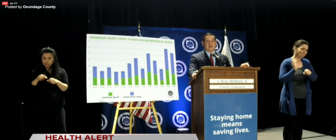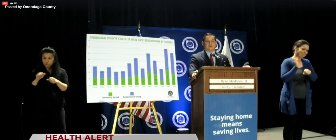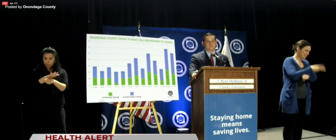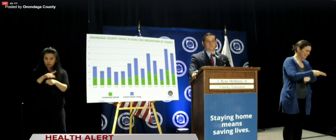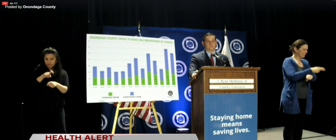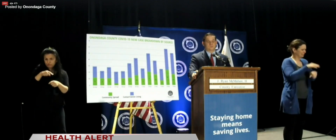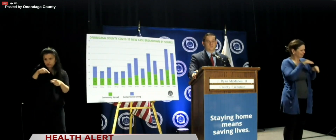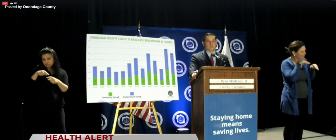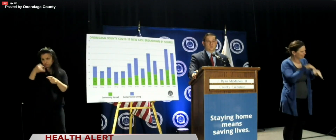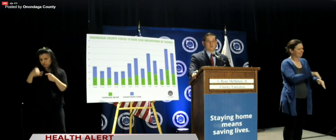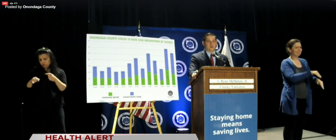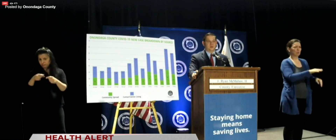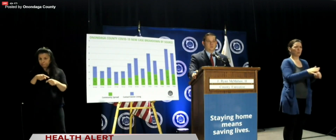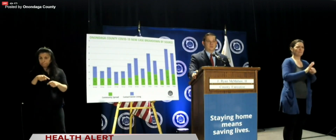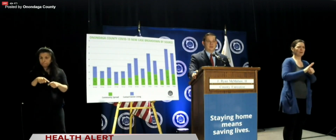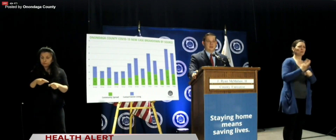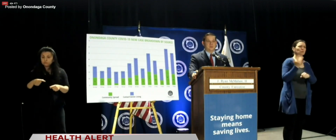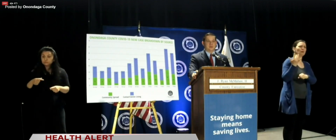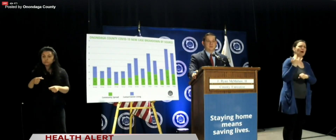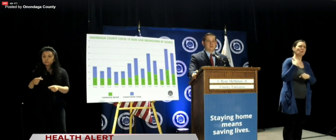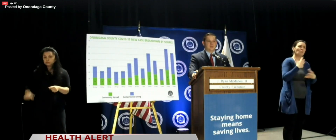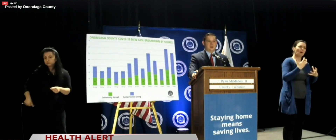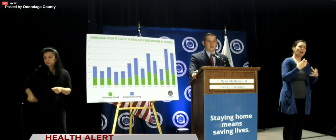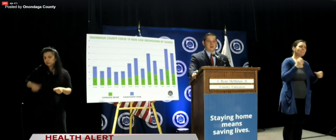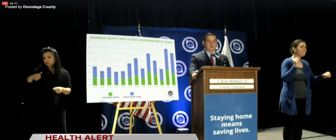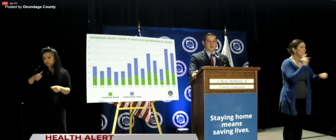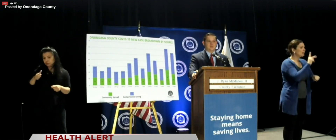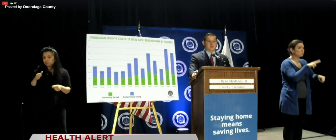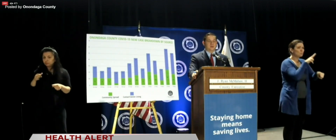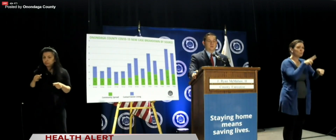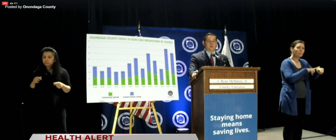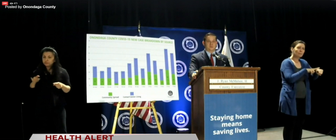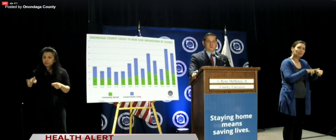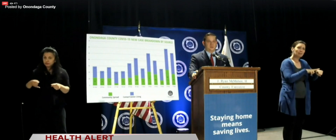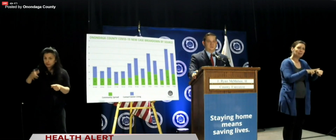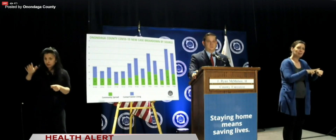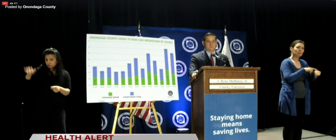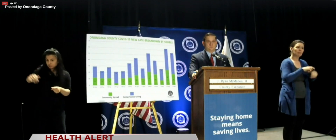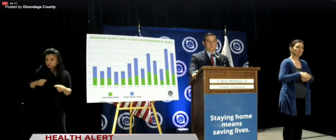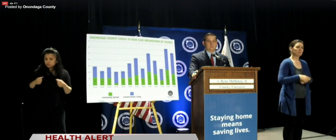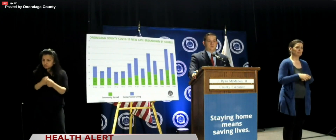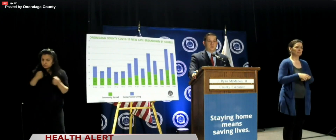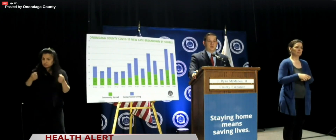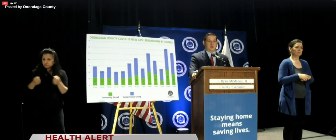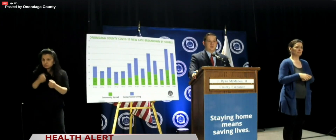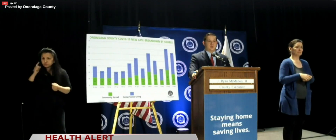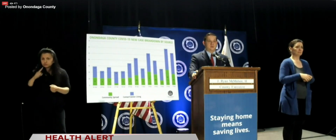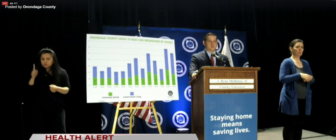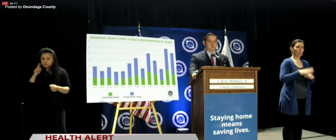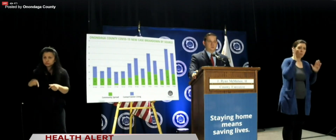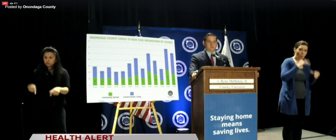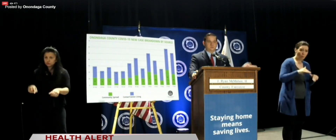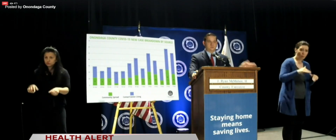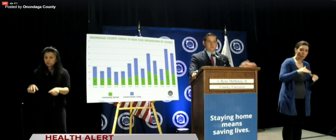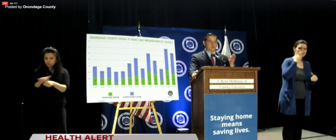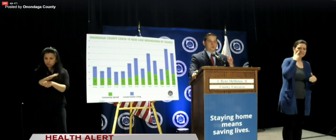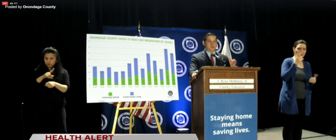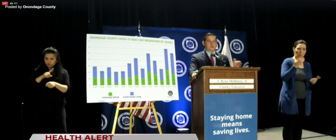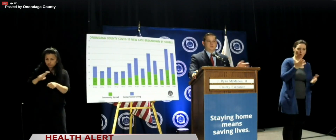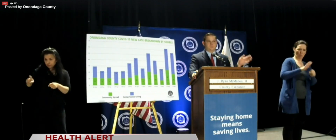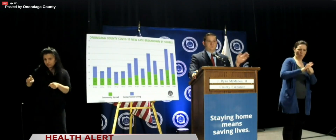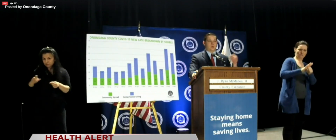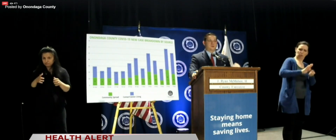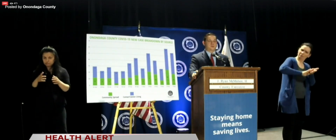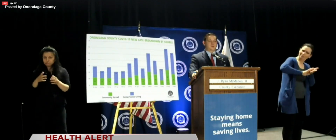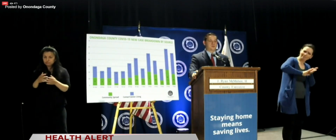back. We're going to fight it in real time. And then eventually we're going to get rid of the thing. And history will